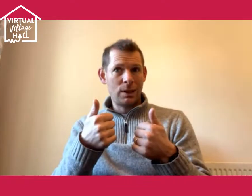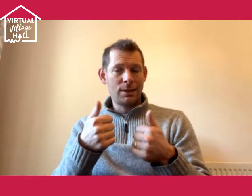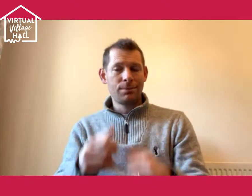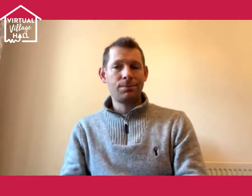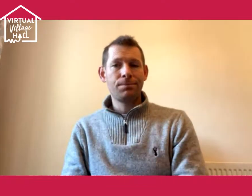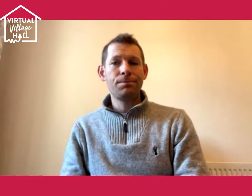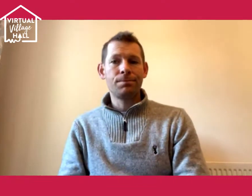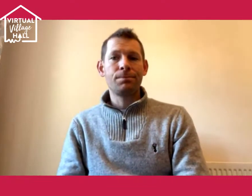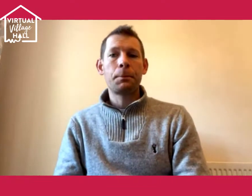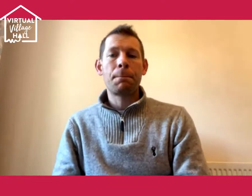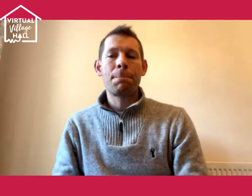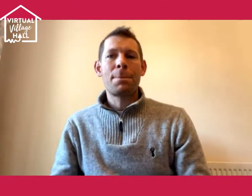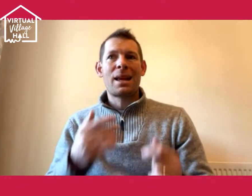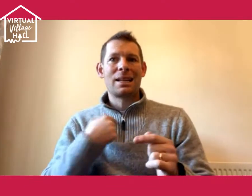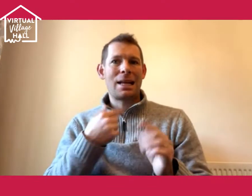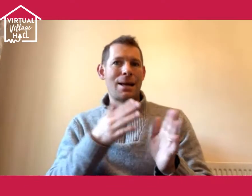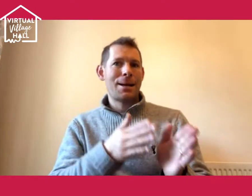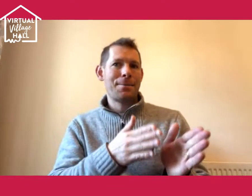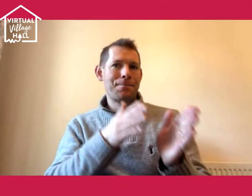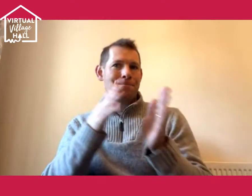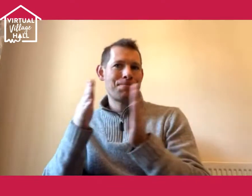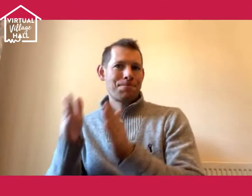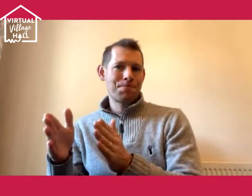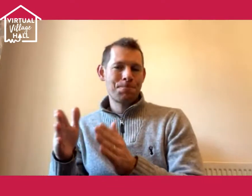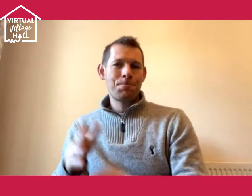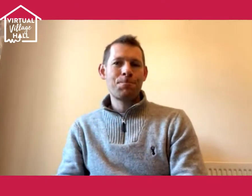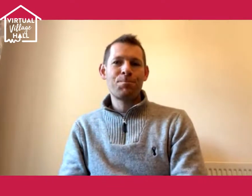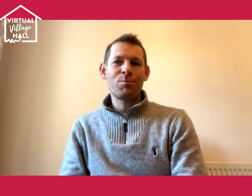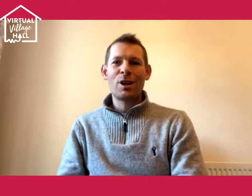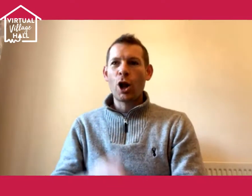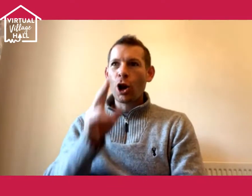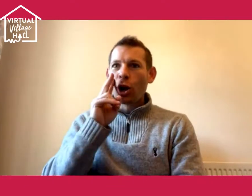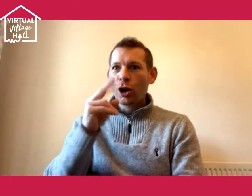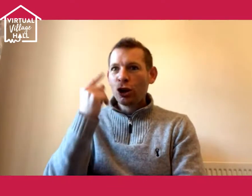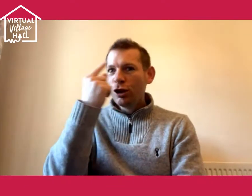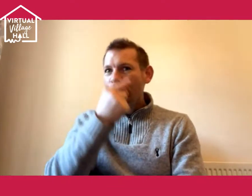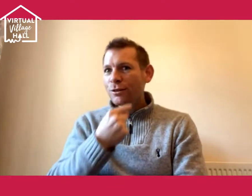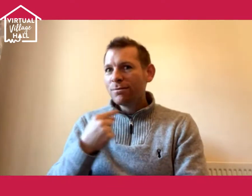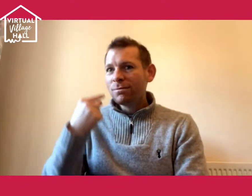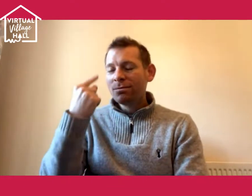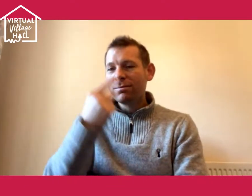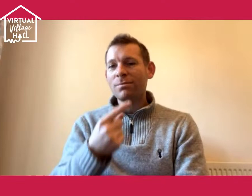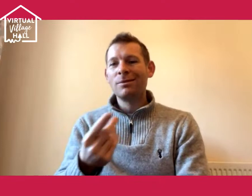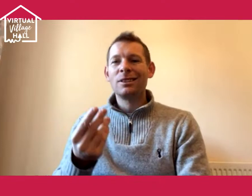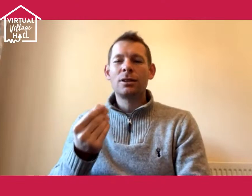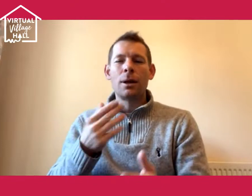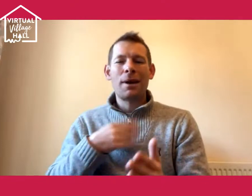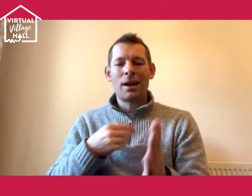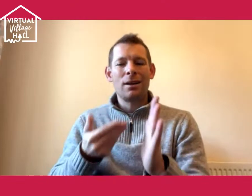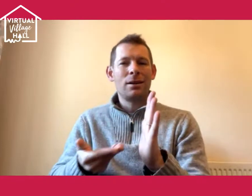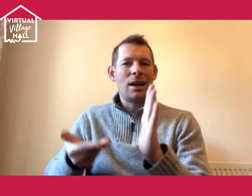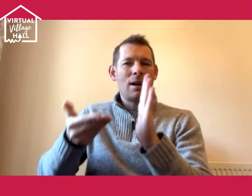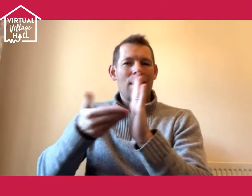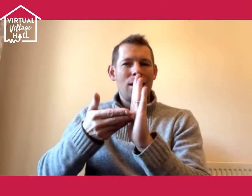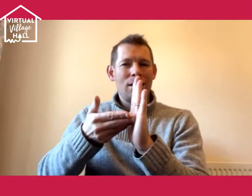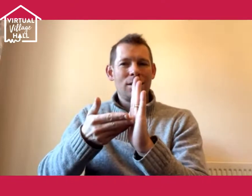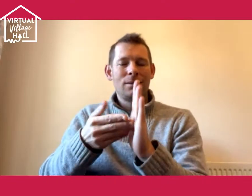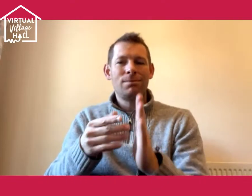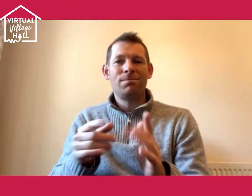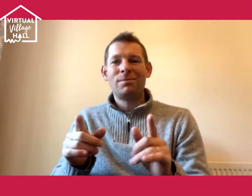So that's how you describe a person. So moving on to another topic, just a